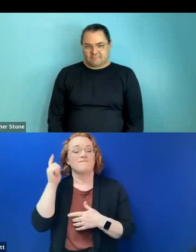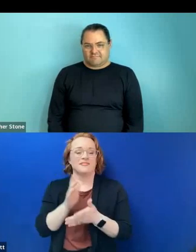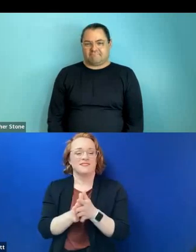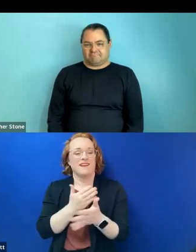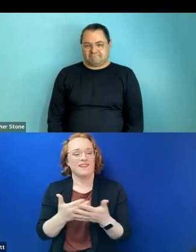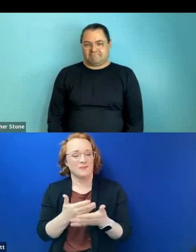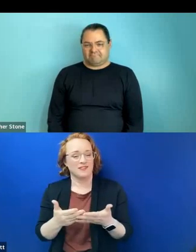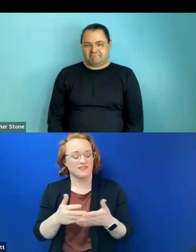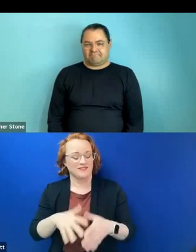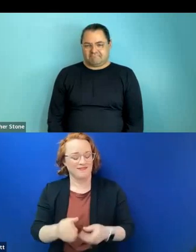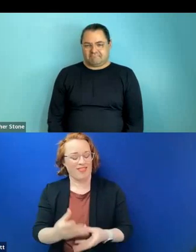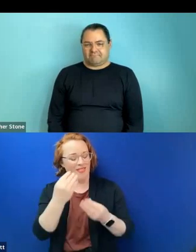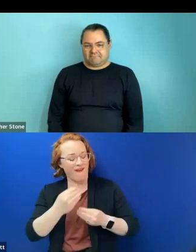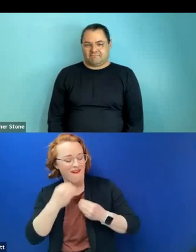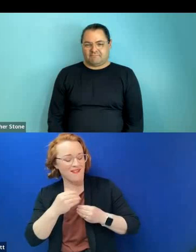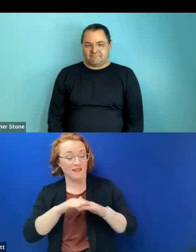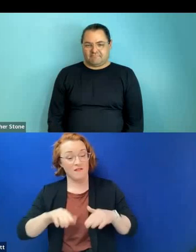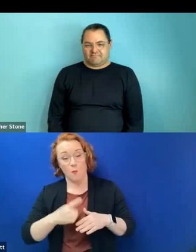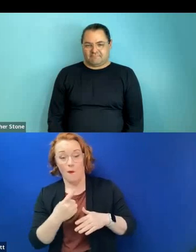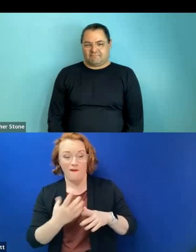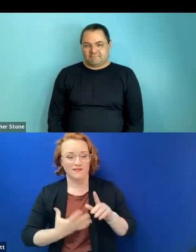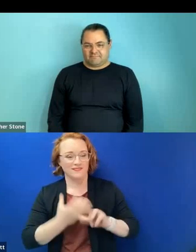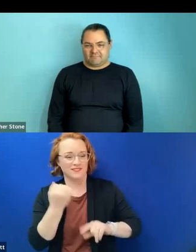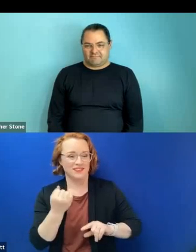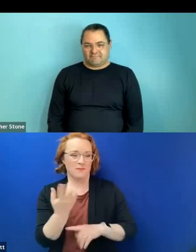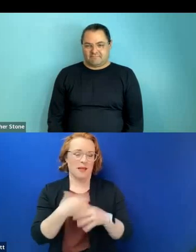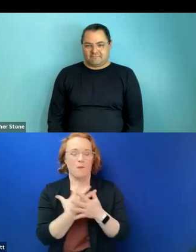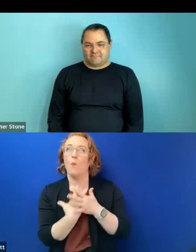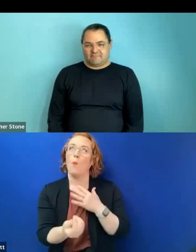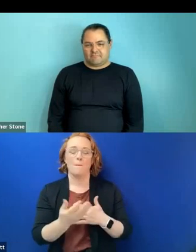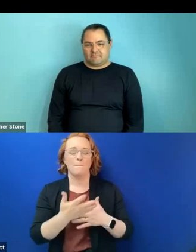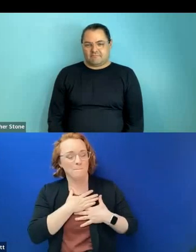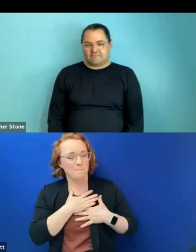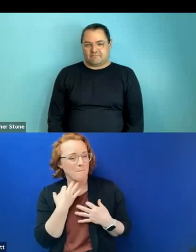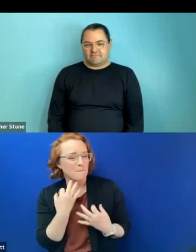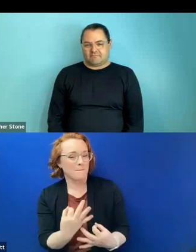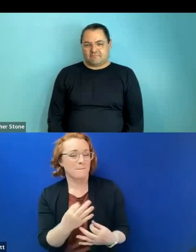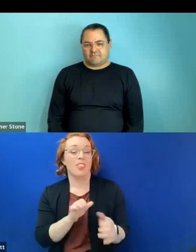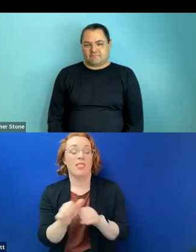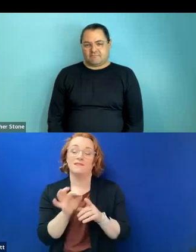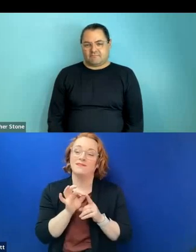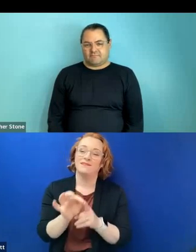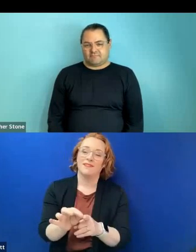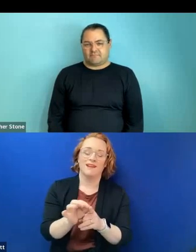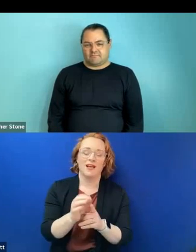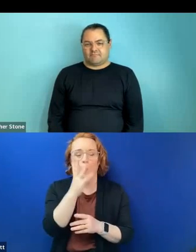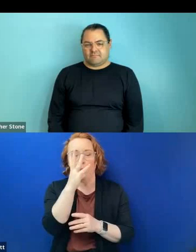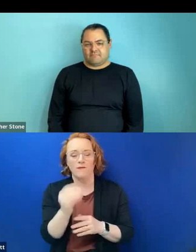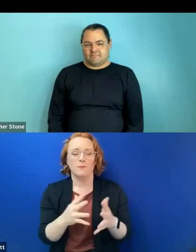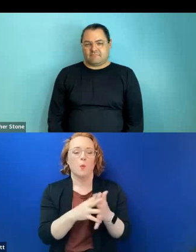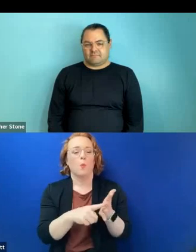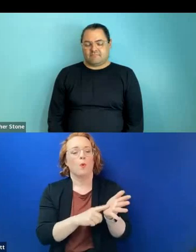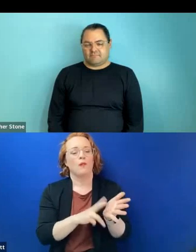started learning, did a level 1 course, got hooked, and then I applied in Wolverhampton at